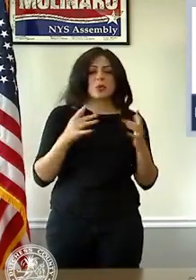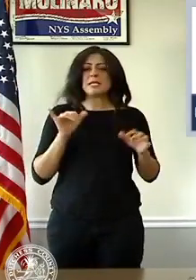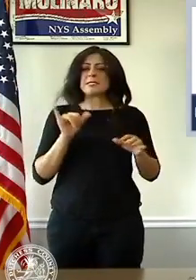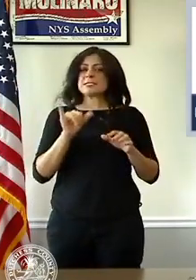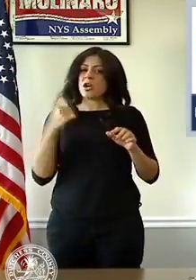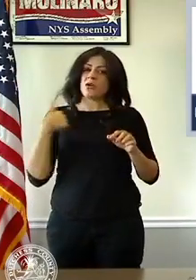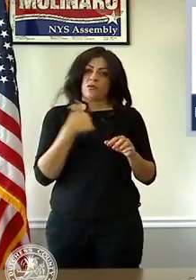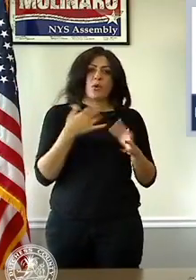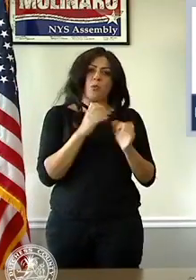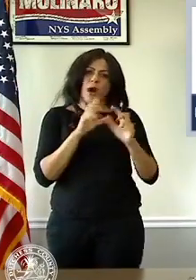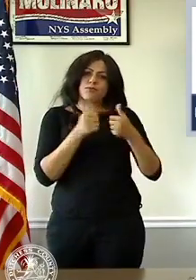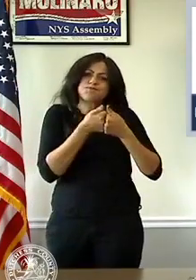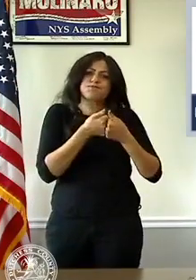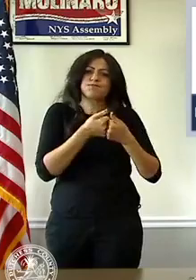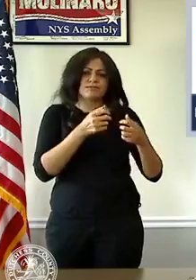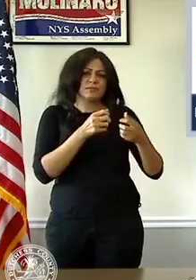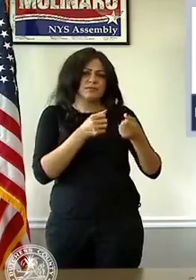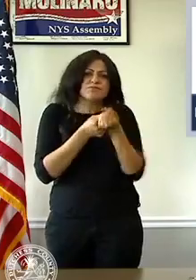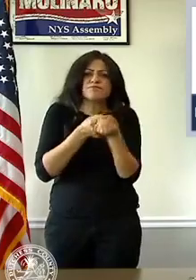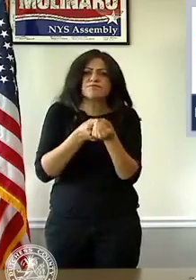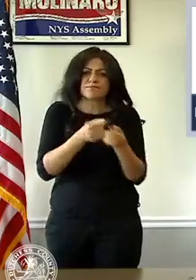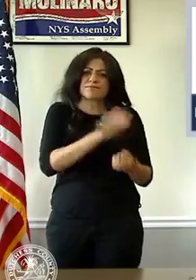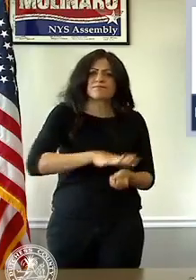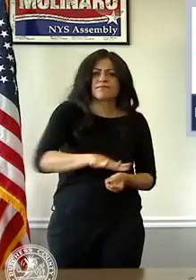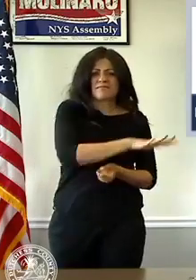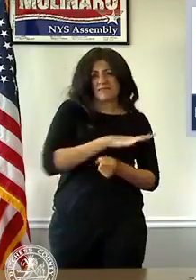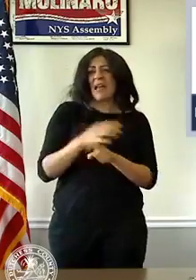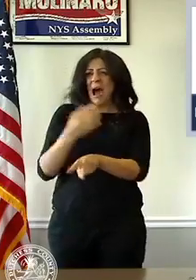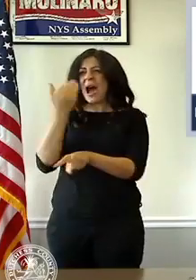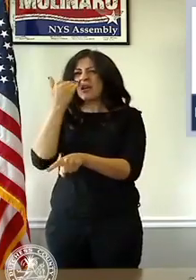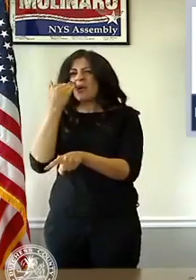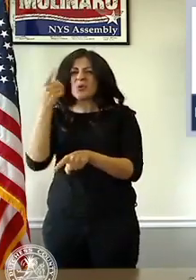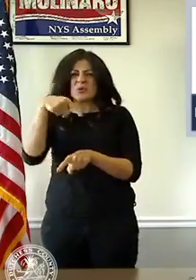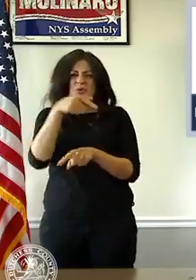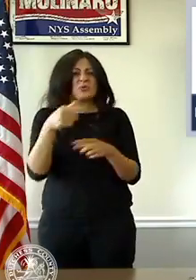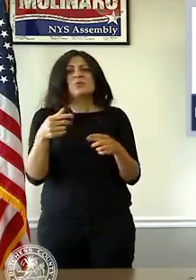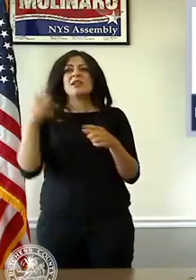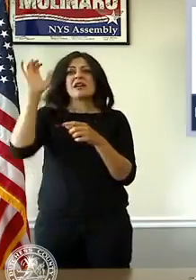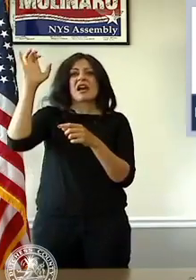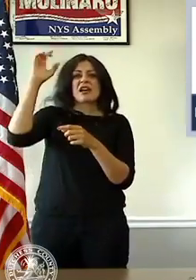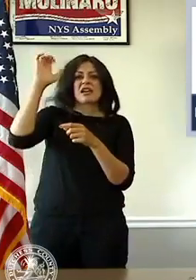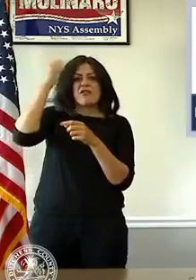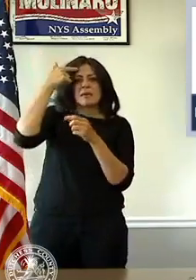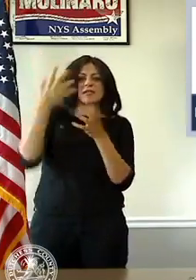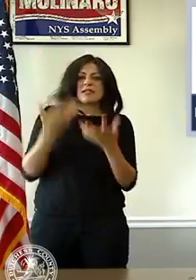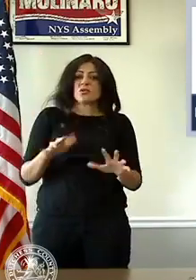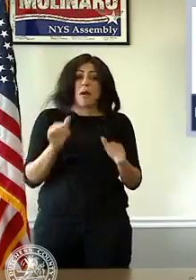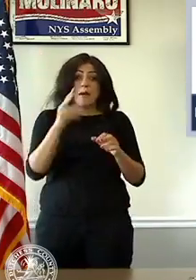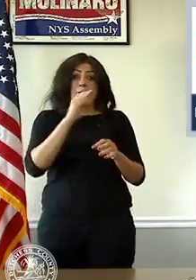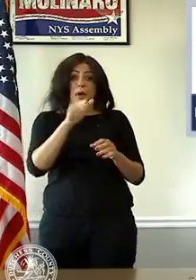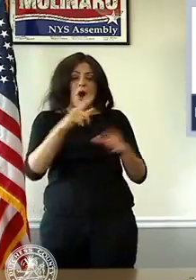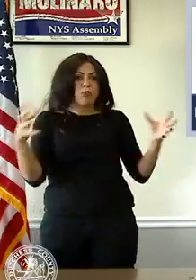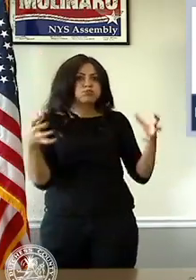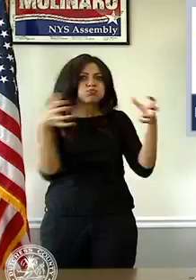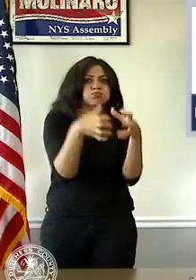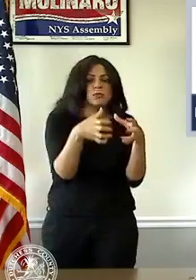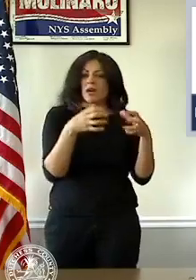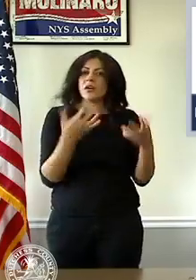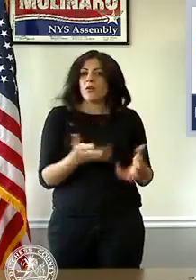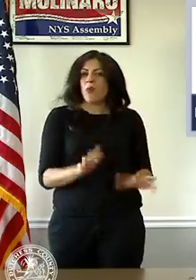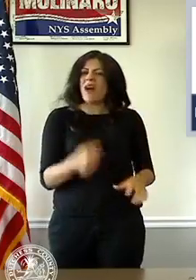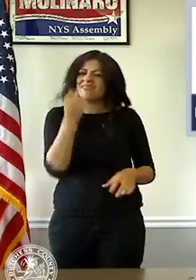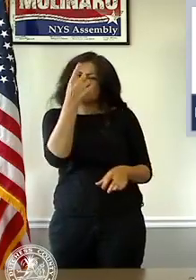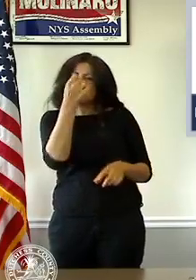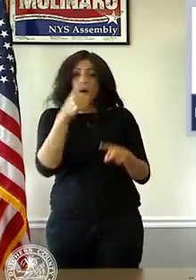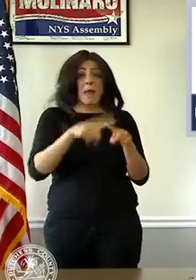that we understand the concept that you don't want the congregation in the mall, but if you can access it one door, get to your store, get to your